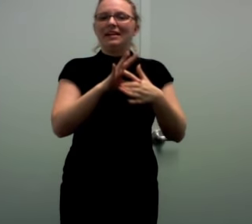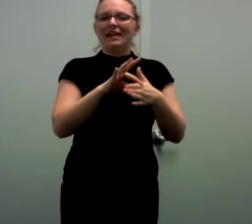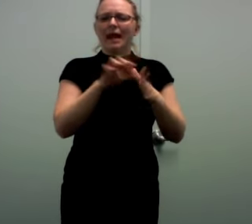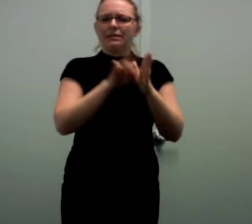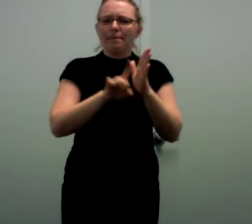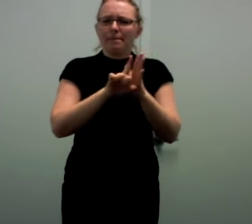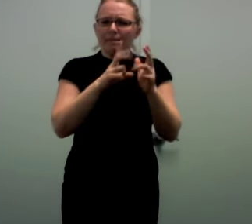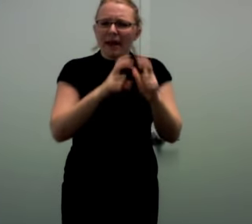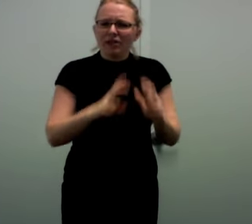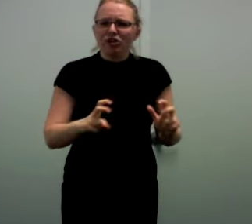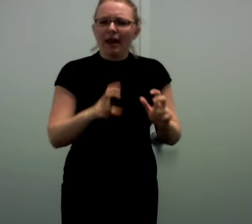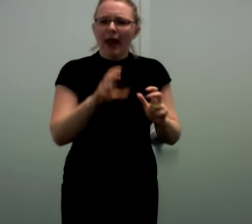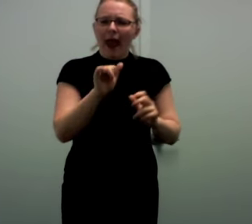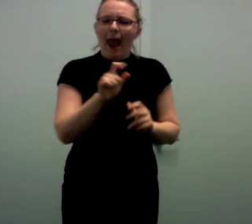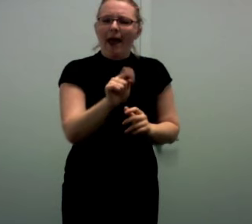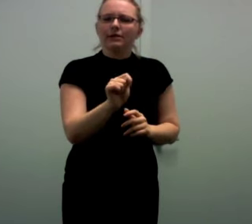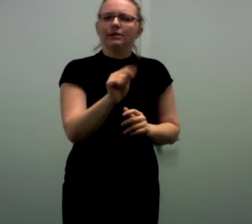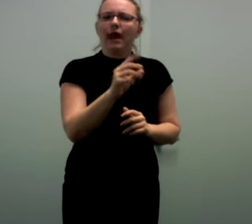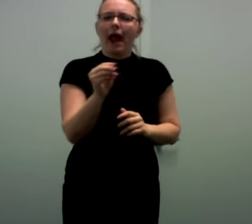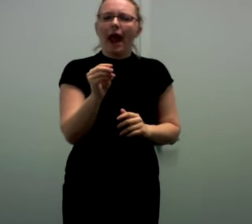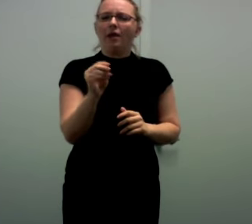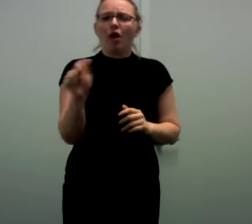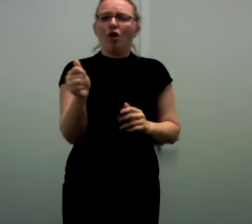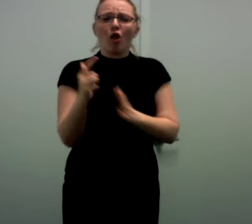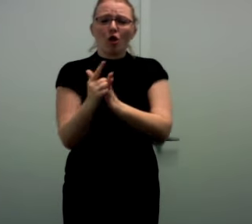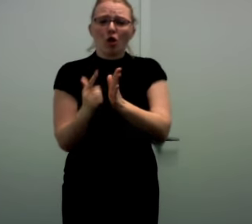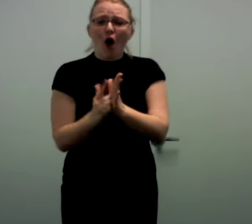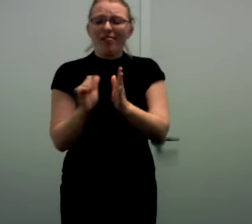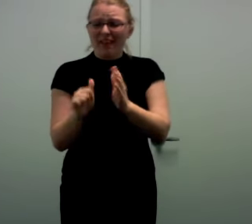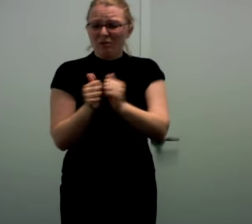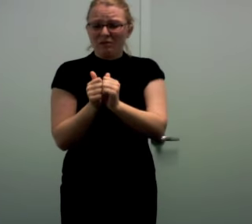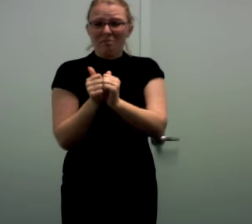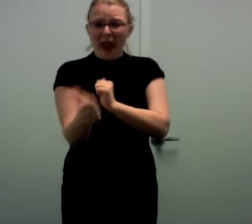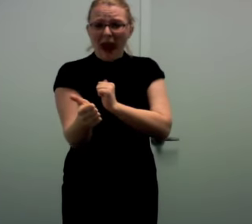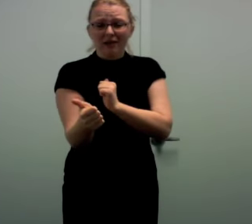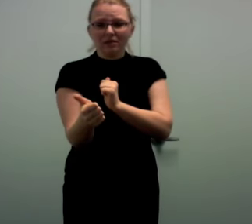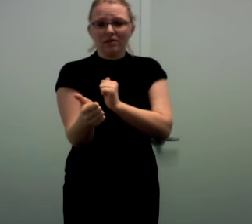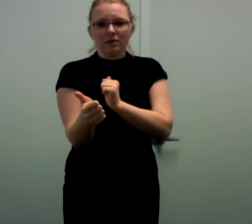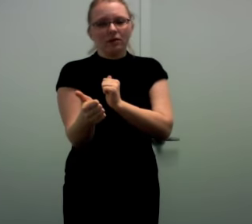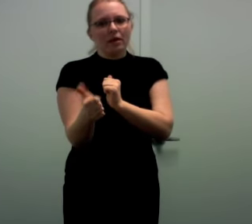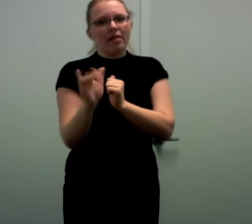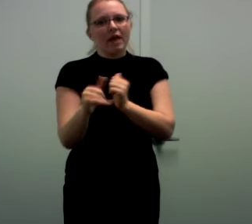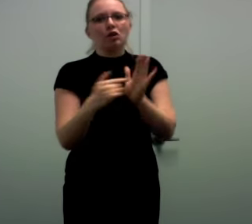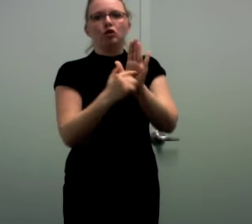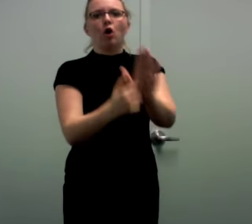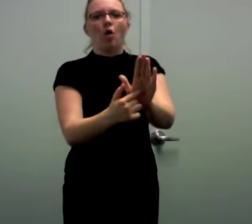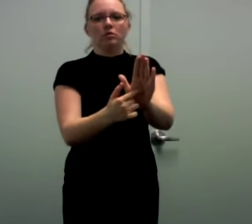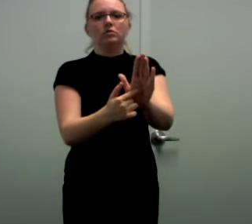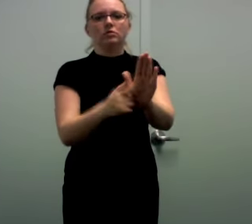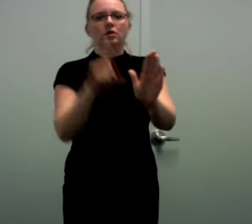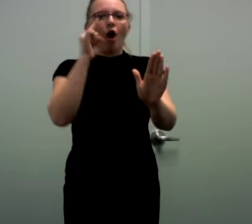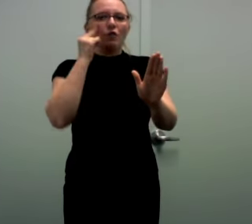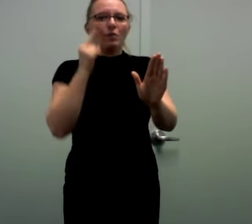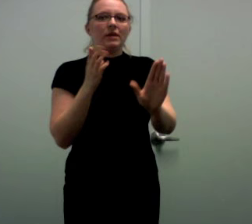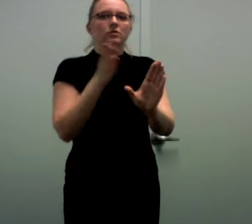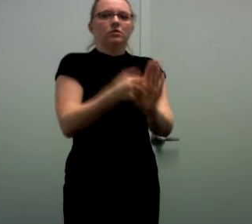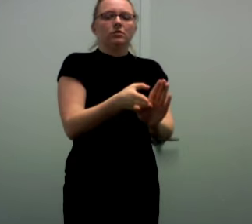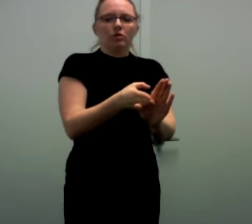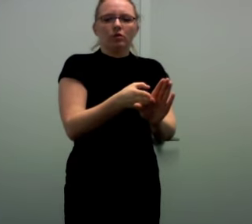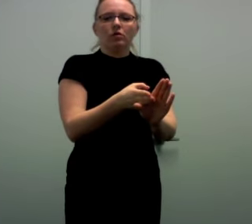was passed. That's an example of government regulation. But remember, government regulation can go